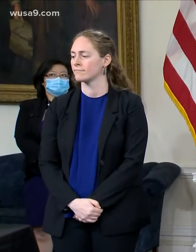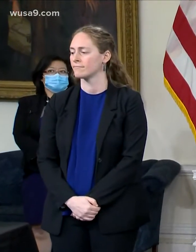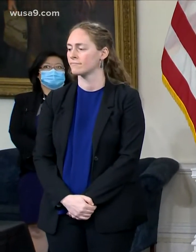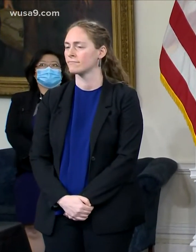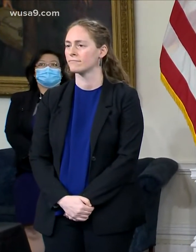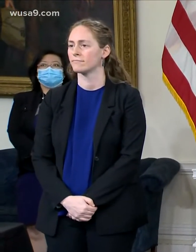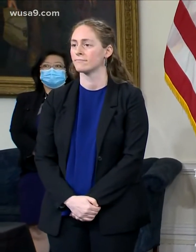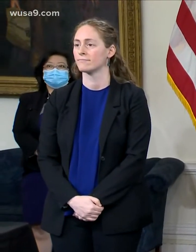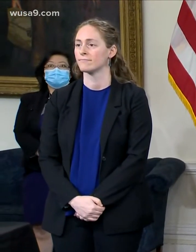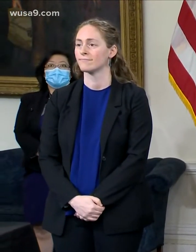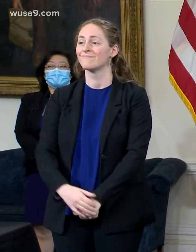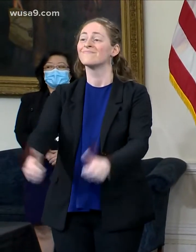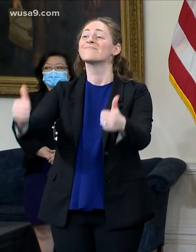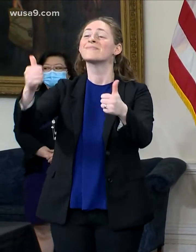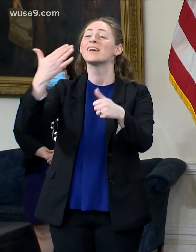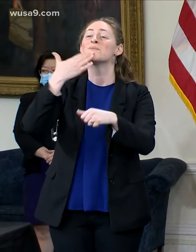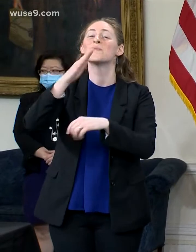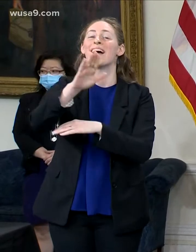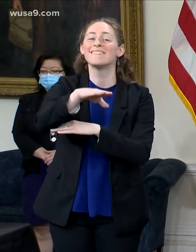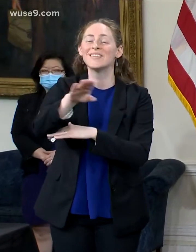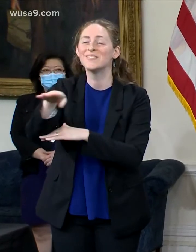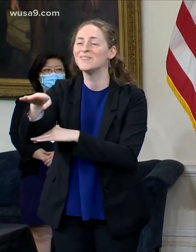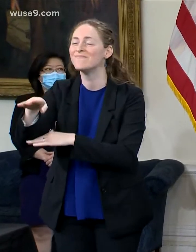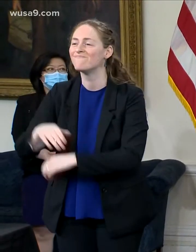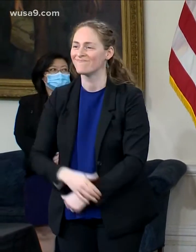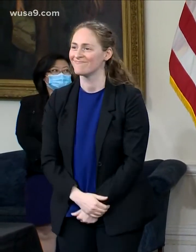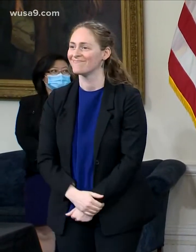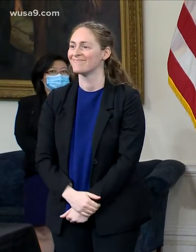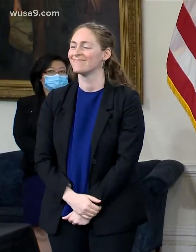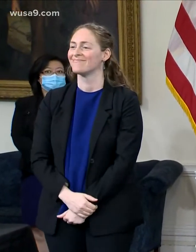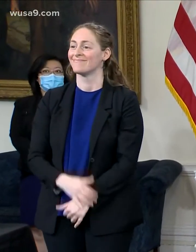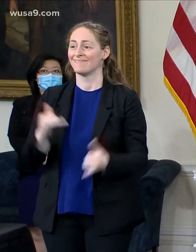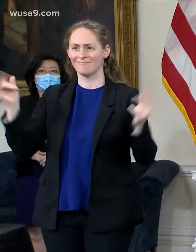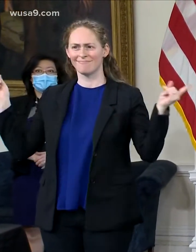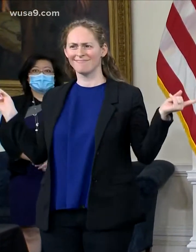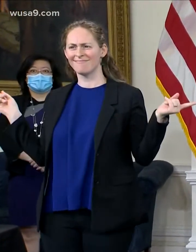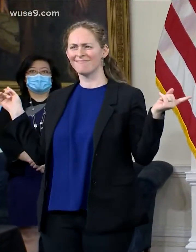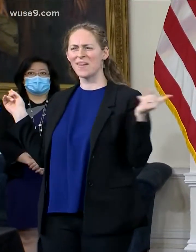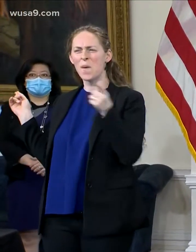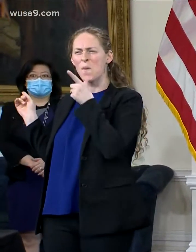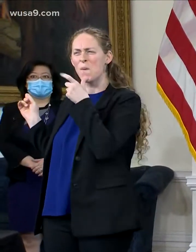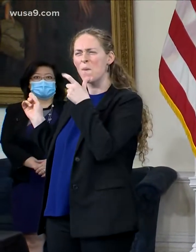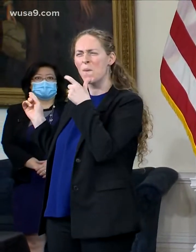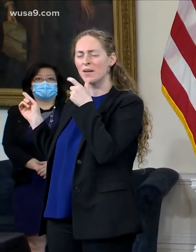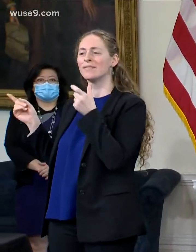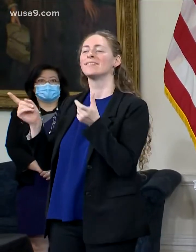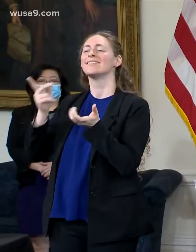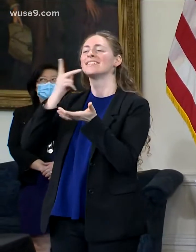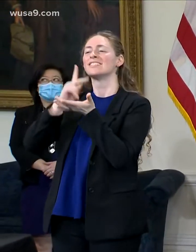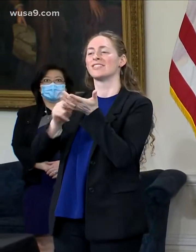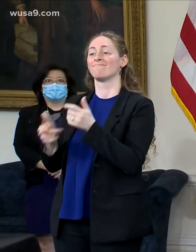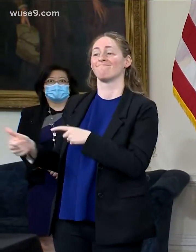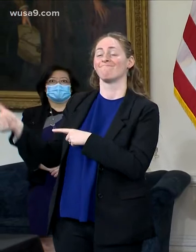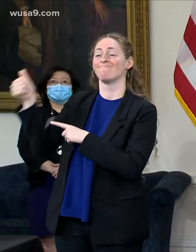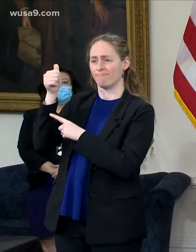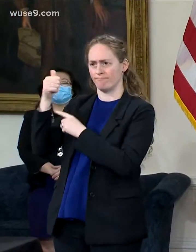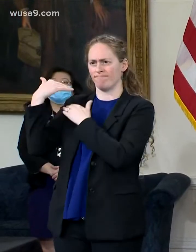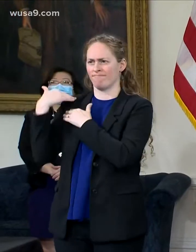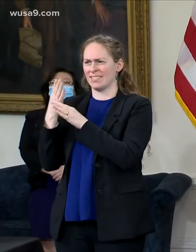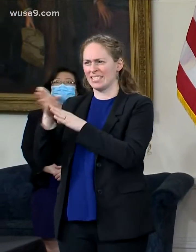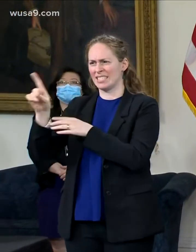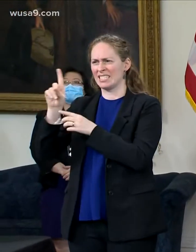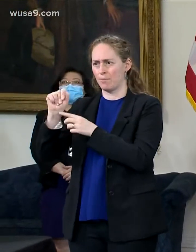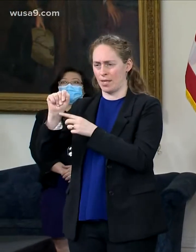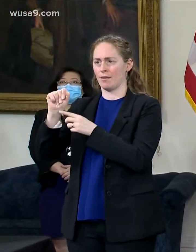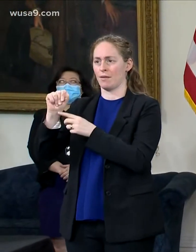Afternoon. Joining me are Secretary of the Maryland Department of Disabilities, Carol Beatty, Deputy Secretary for